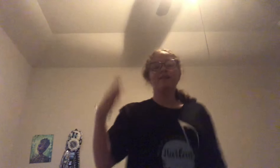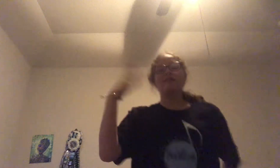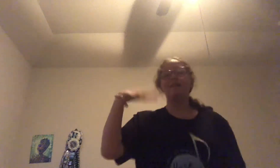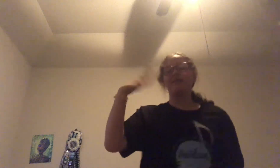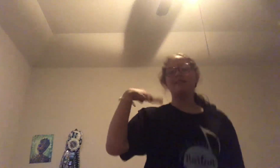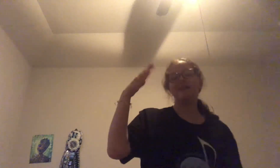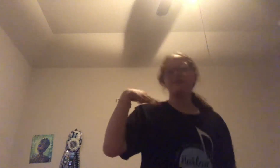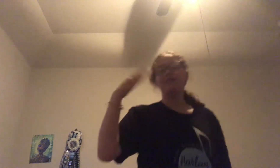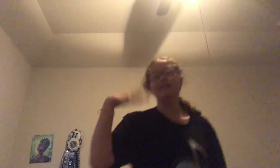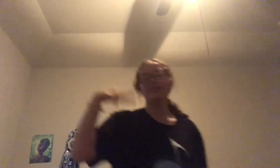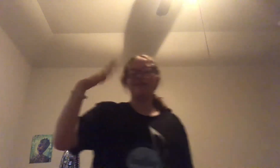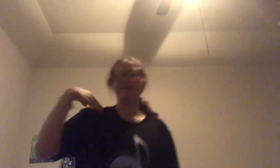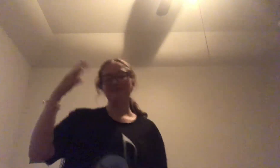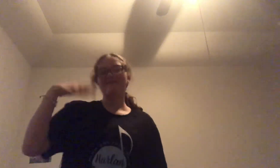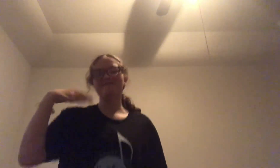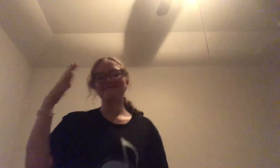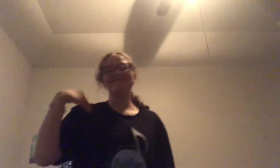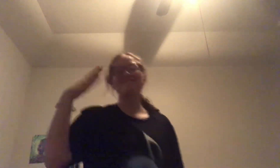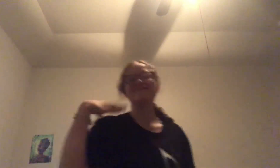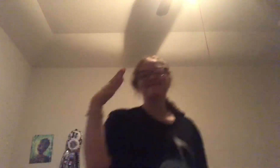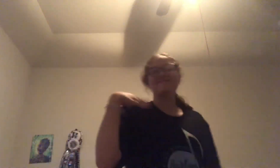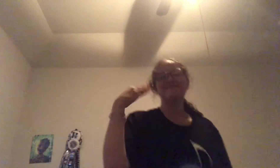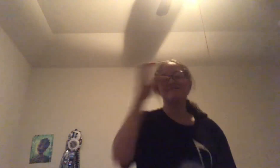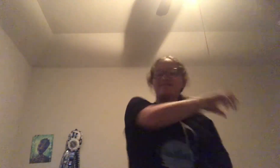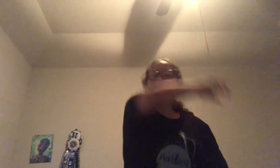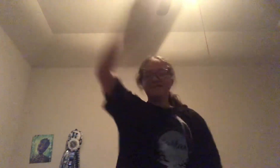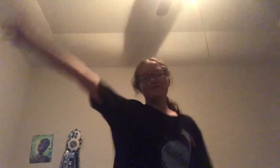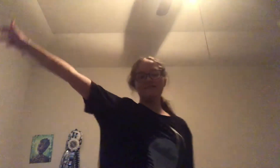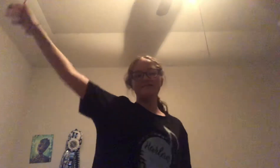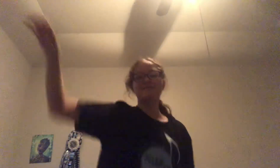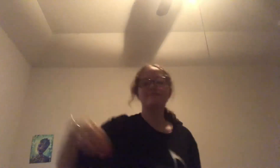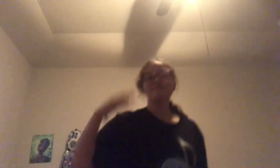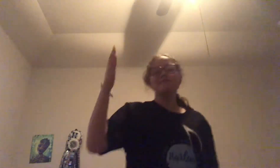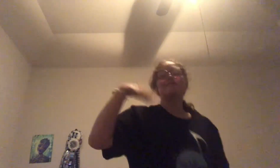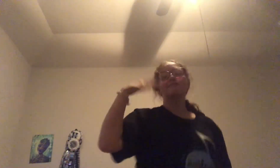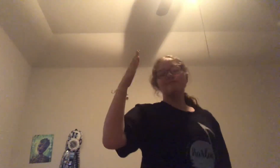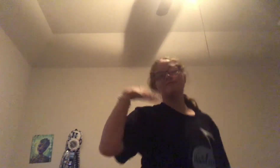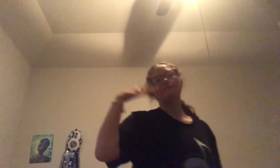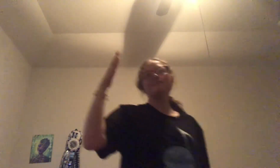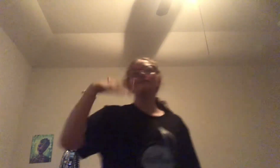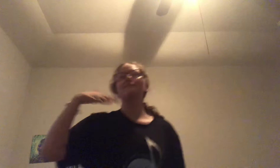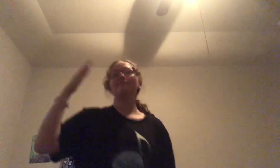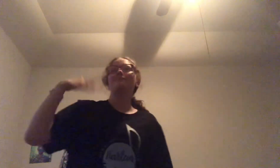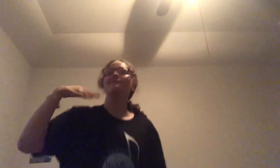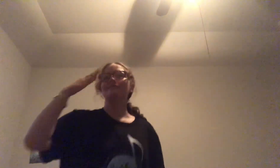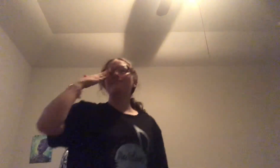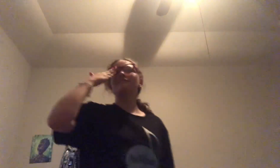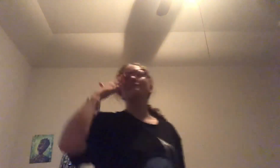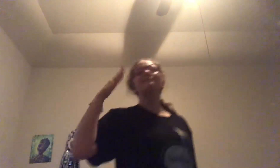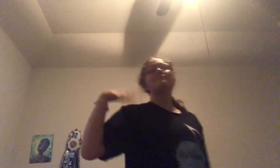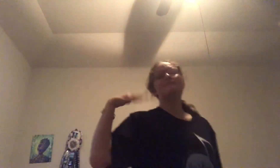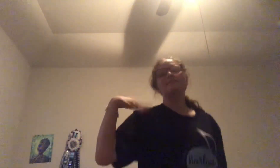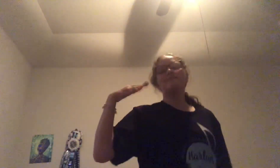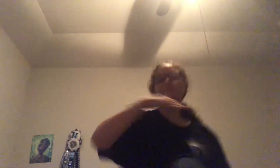Gonna police in the fire I'm too hot Take a drag and we're gonna retire I'm too hot